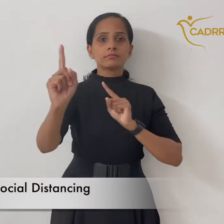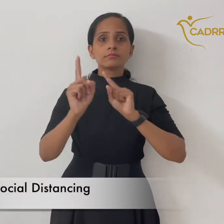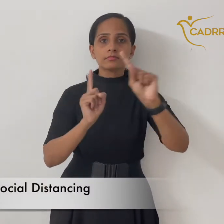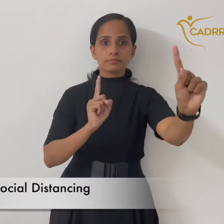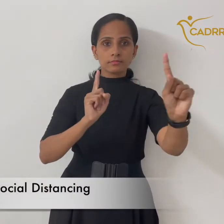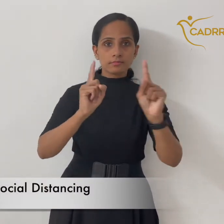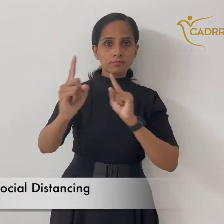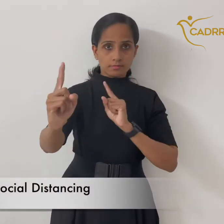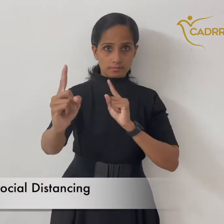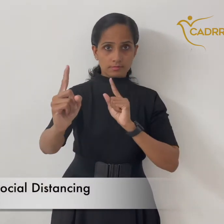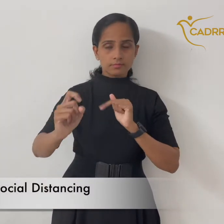social distancing,